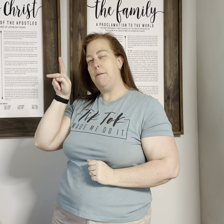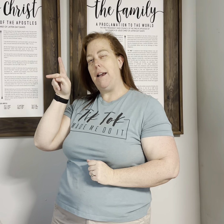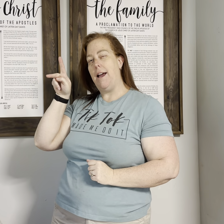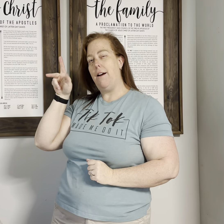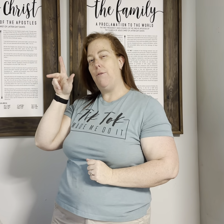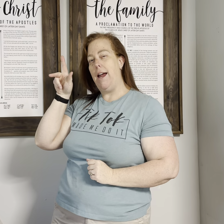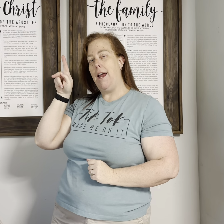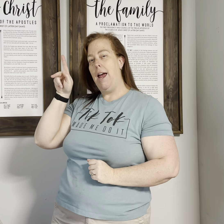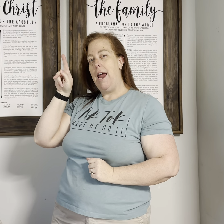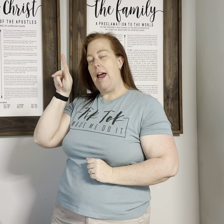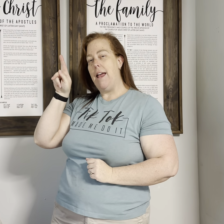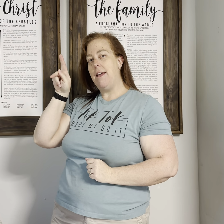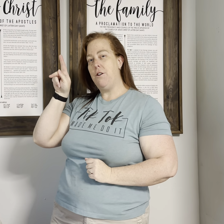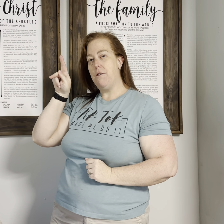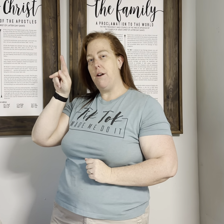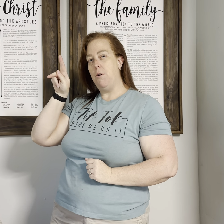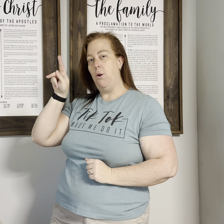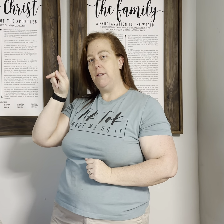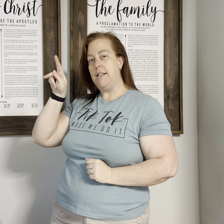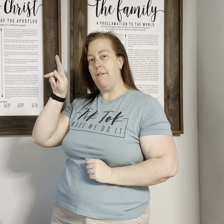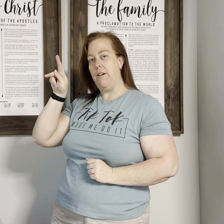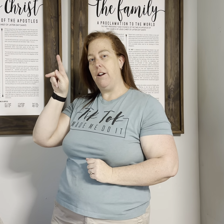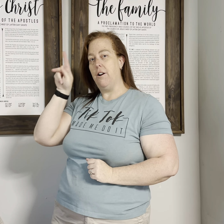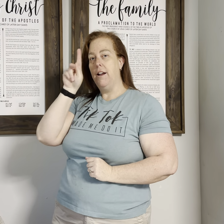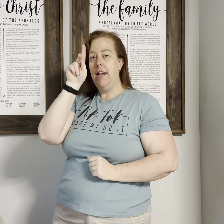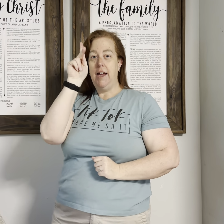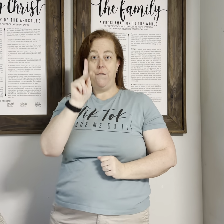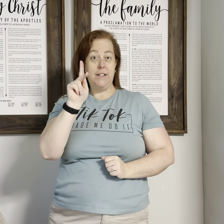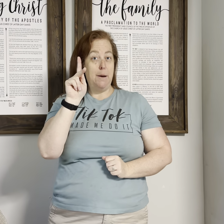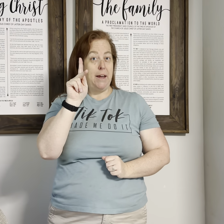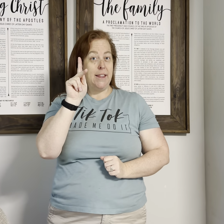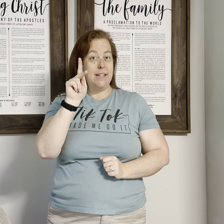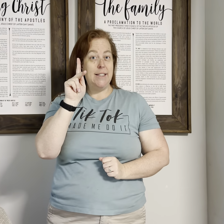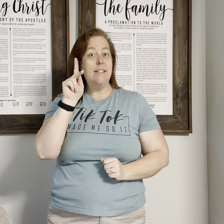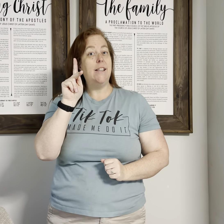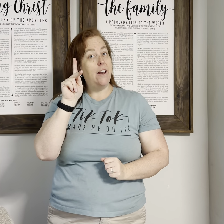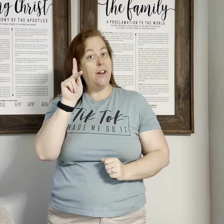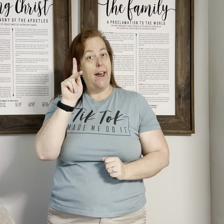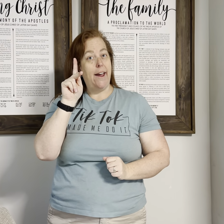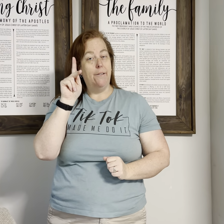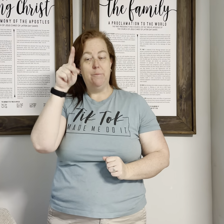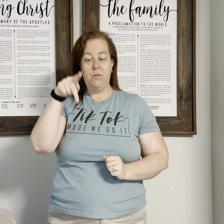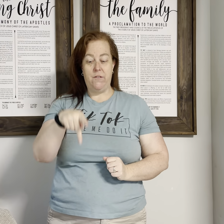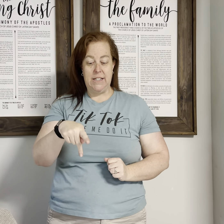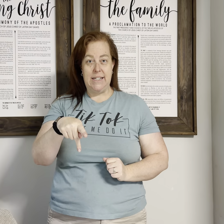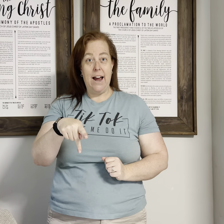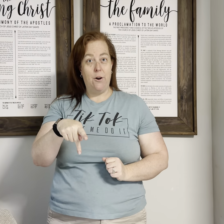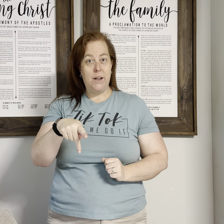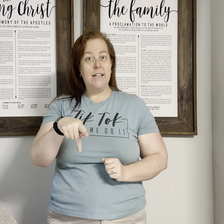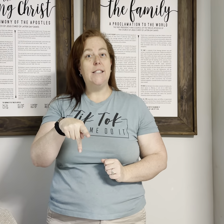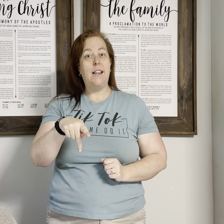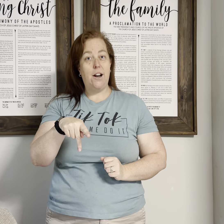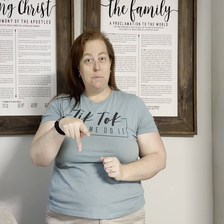made it halfway. And then your thumb holds that finger. If it's up like this, it's the letter K. If it's down, it's the letter